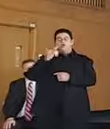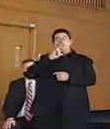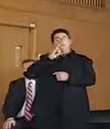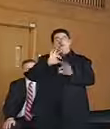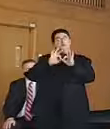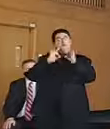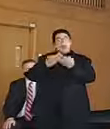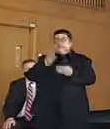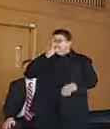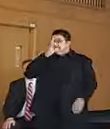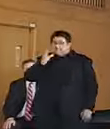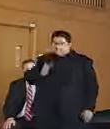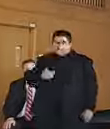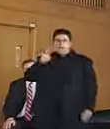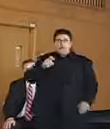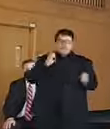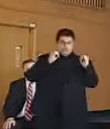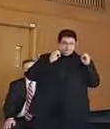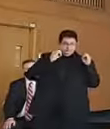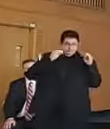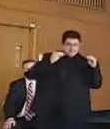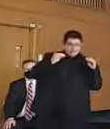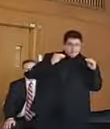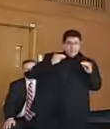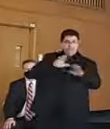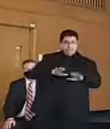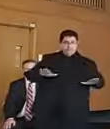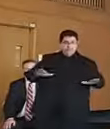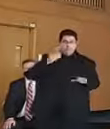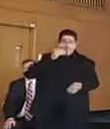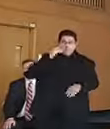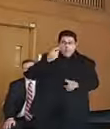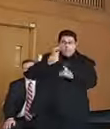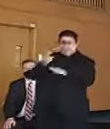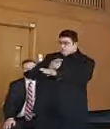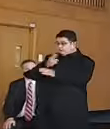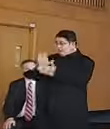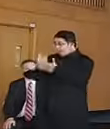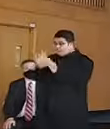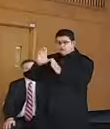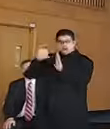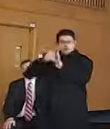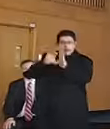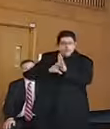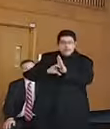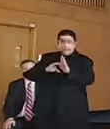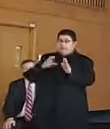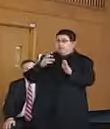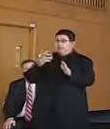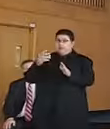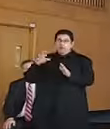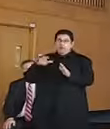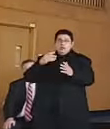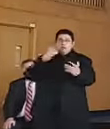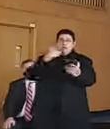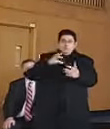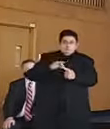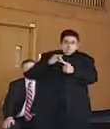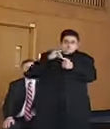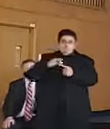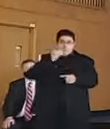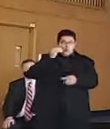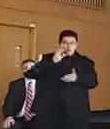never had to educate their child from home using a public school curriculum or otherwise, unless you were homeschooling. Now, this is going to be